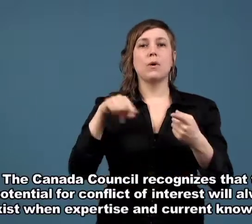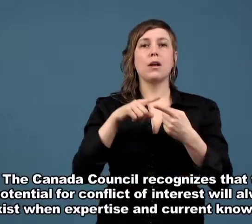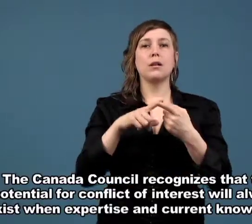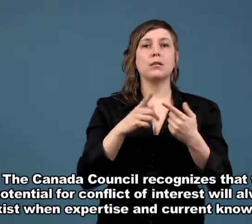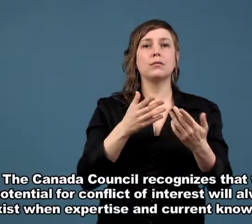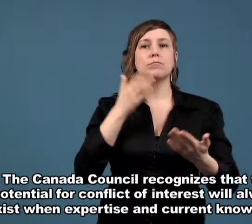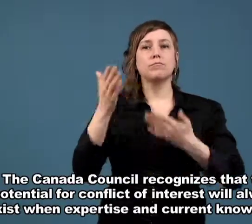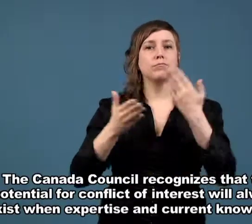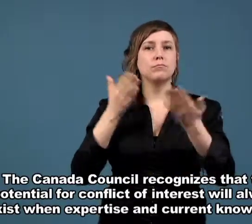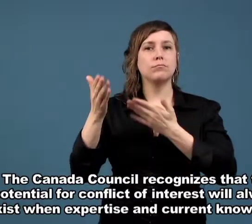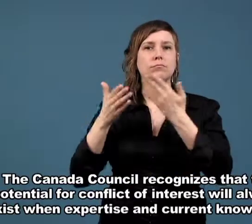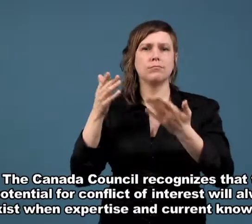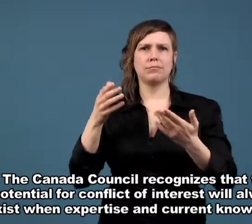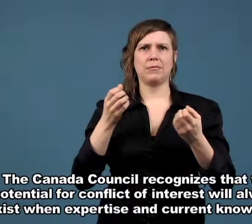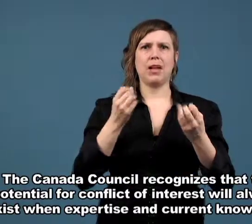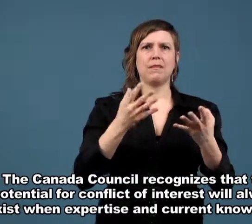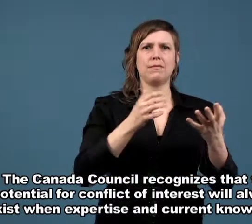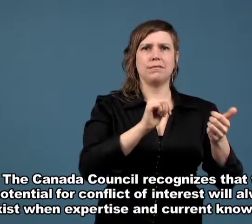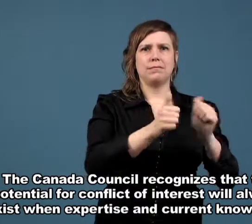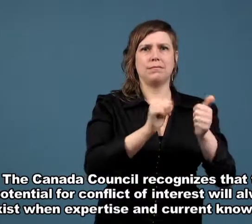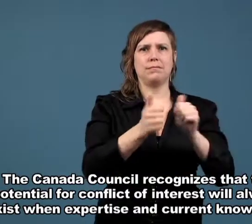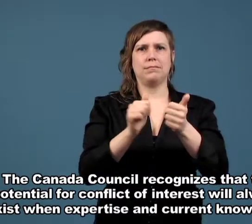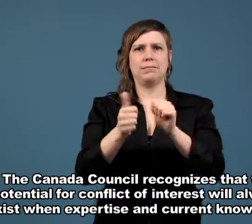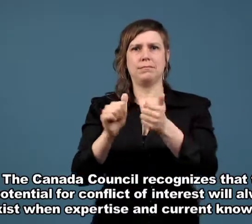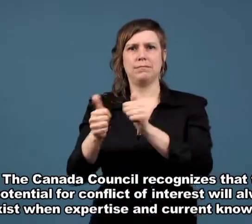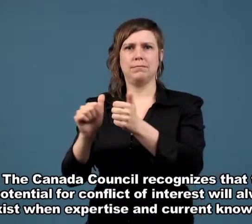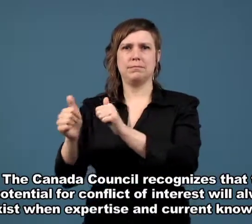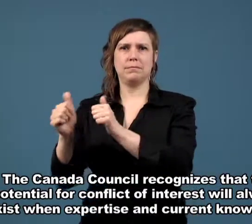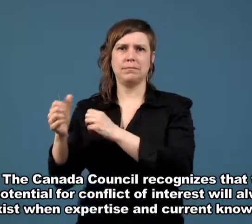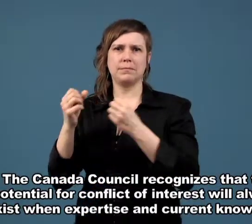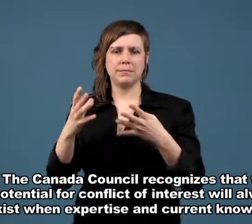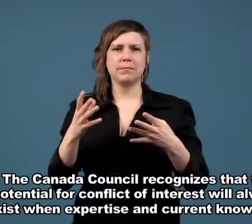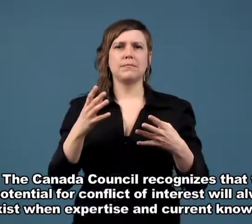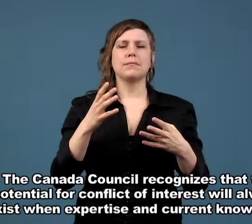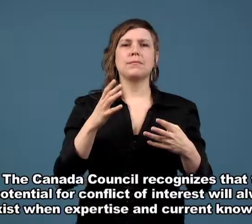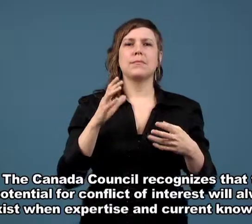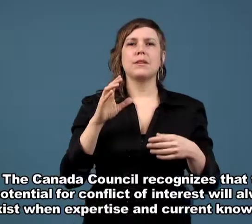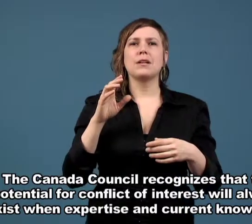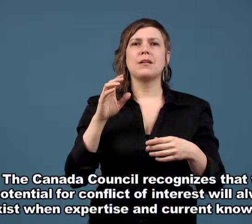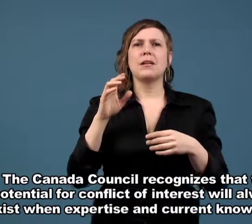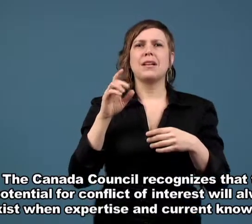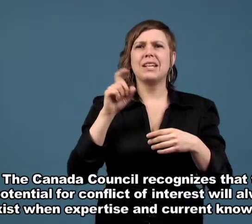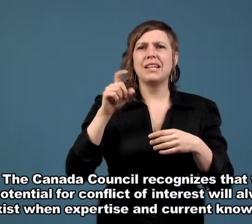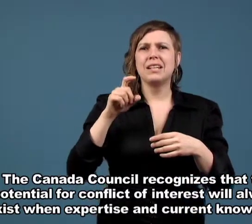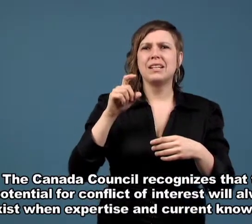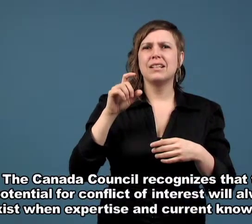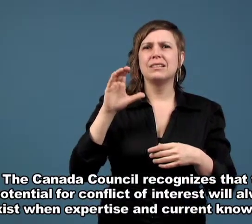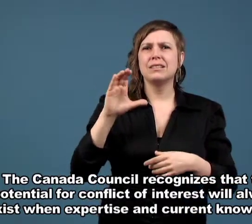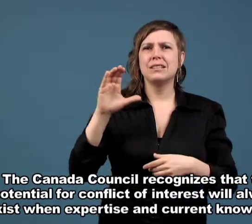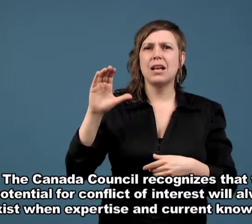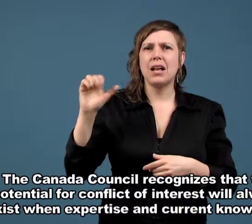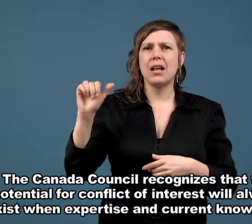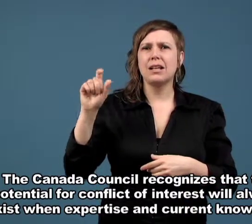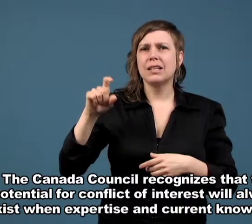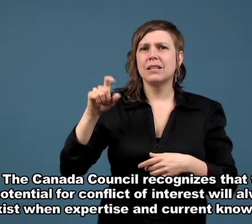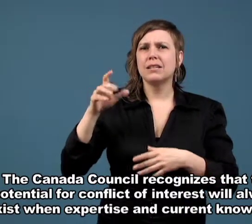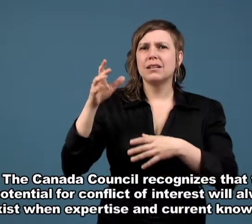The Canada Council recognizes that the potential for conflict of interest will always exist when expertise and current